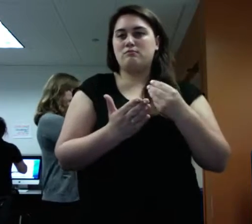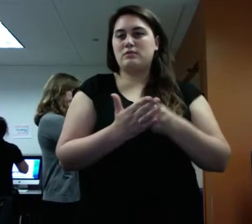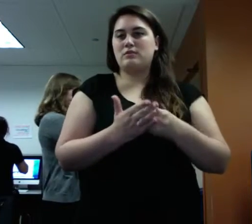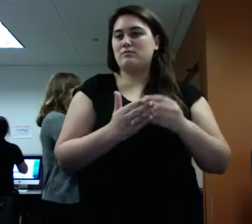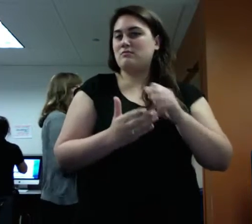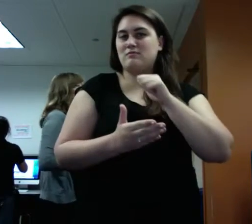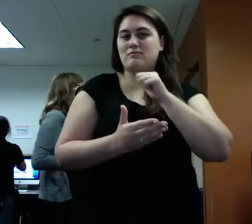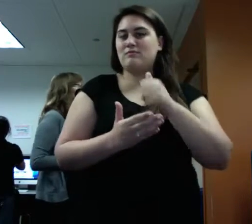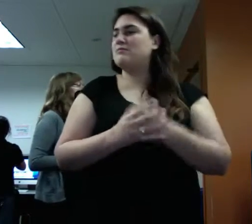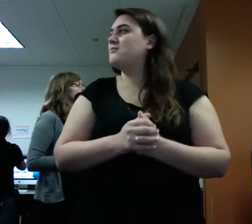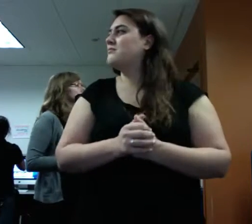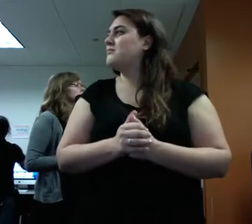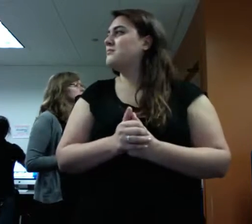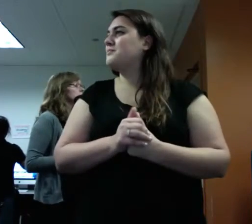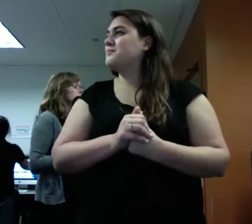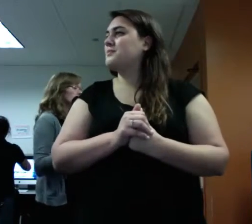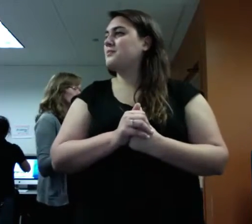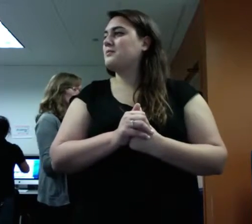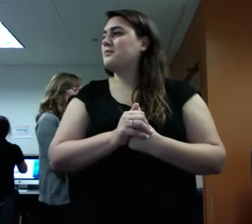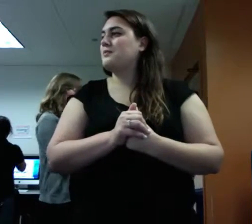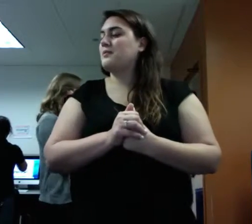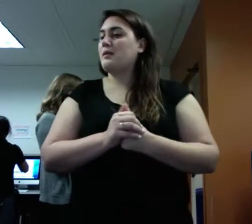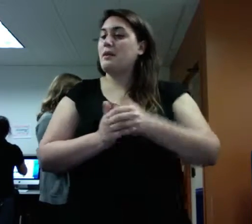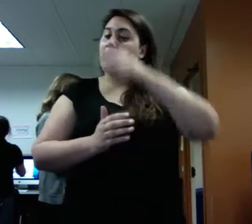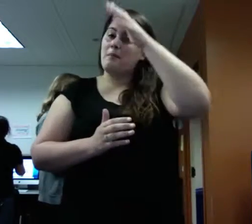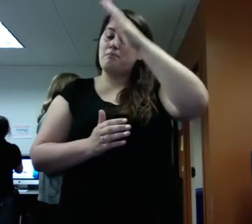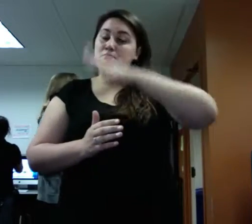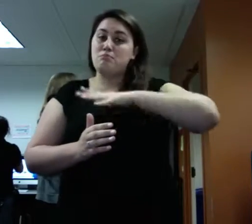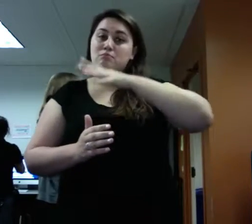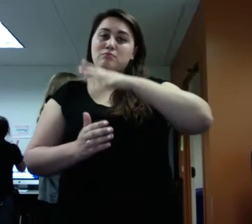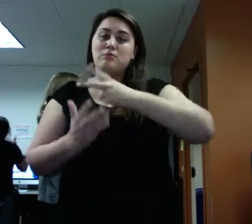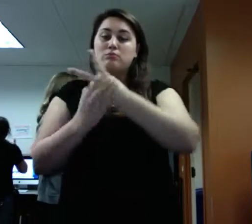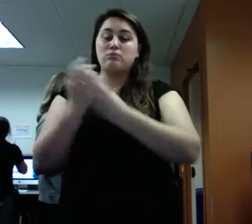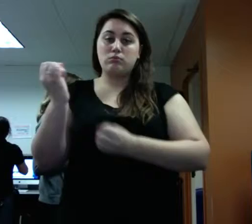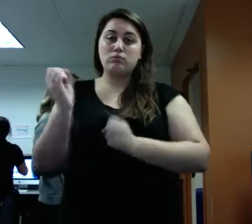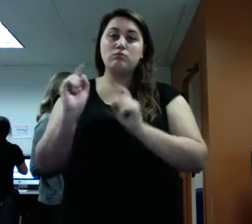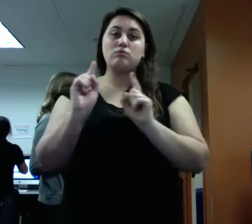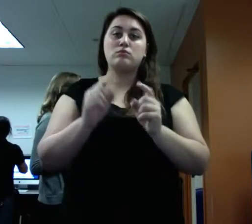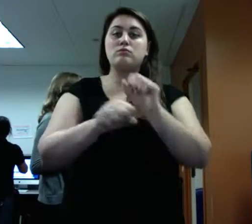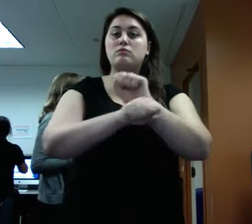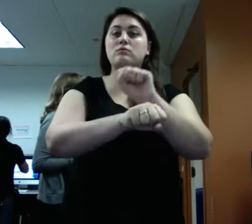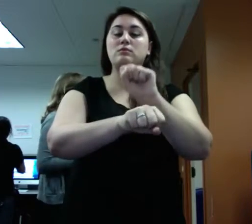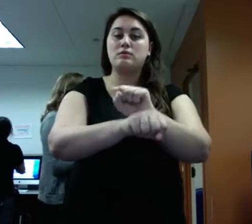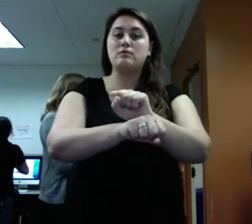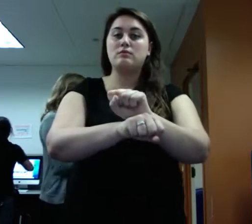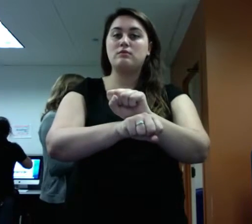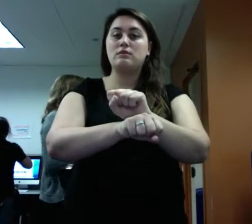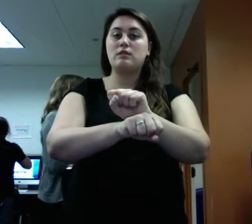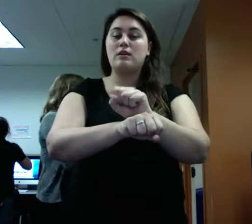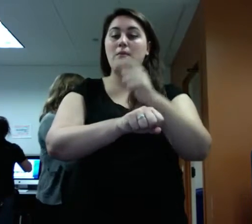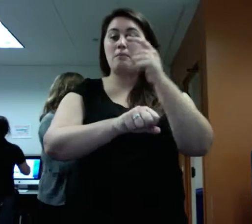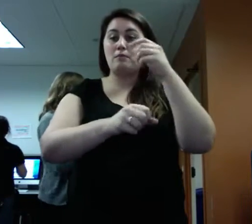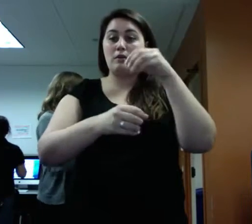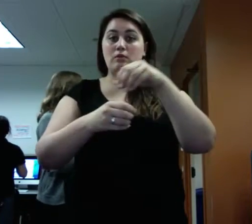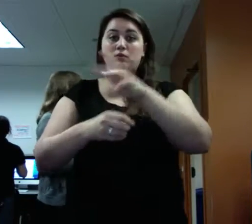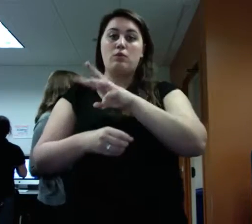women alike went to work to support the war effort. Due to wartime rationing, there were few consumer